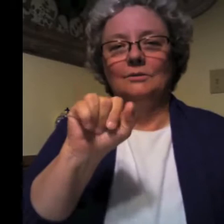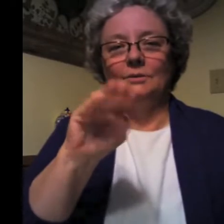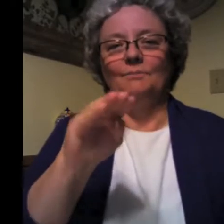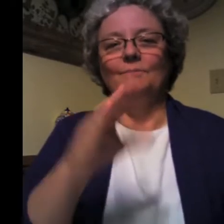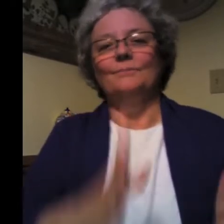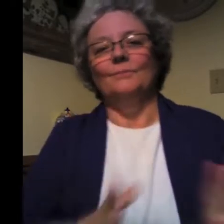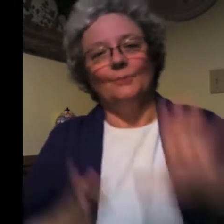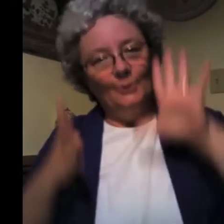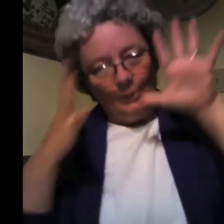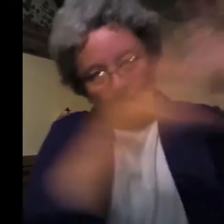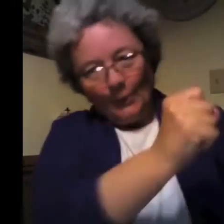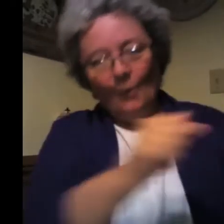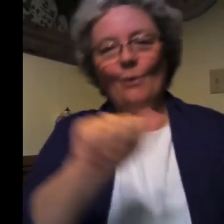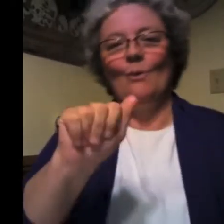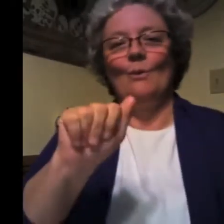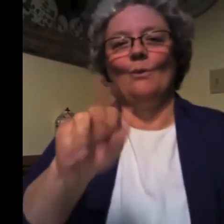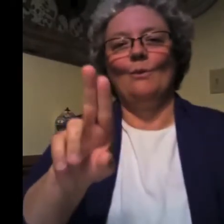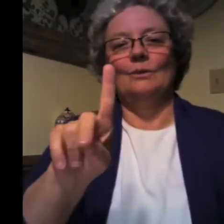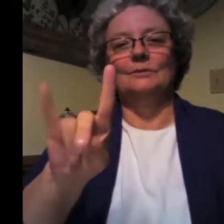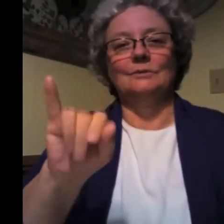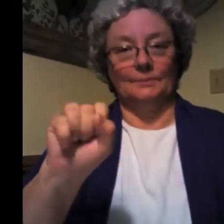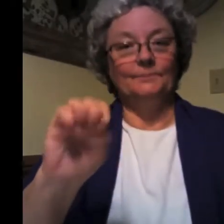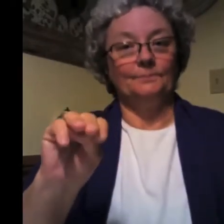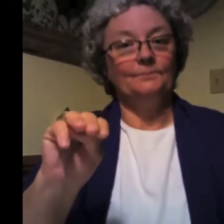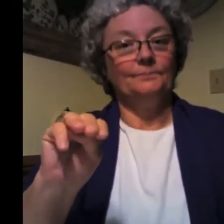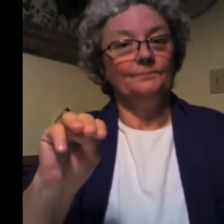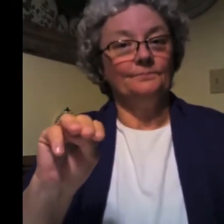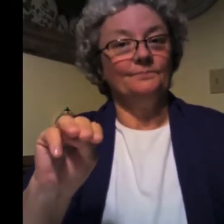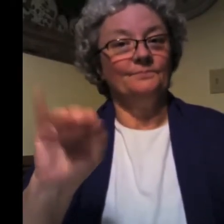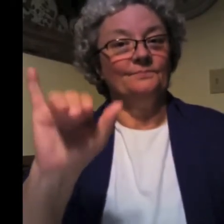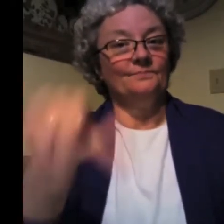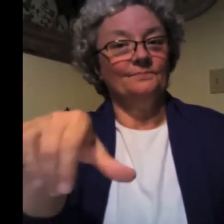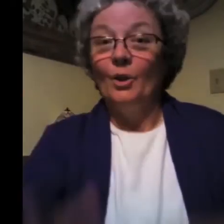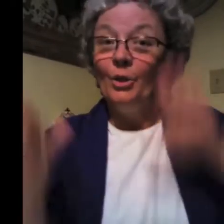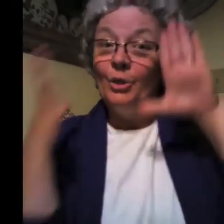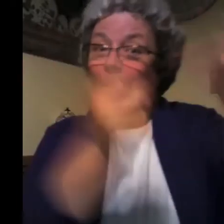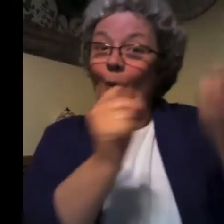To get rid of oralism in all forms.